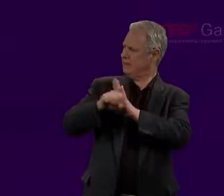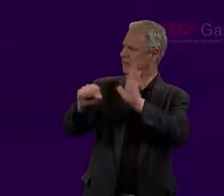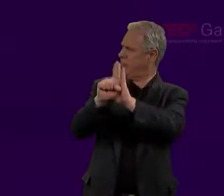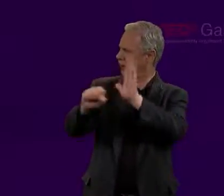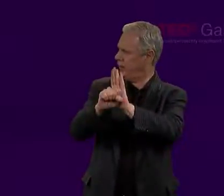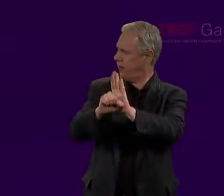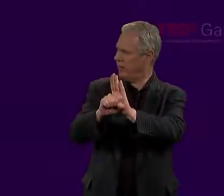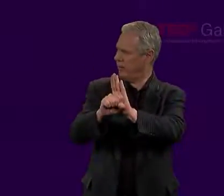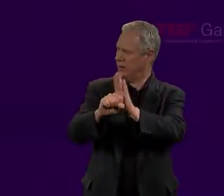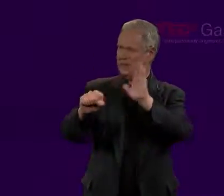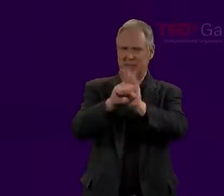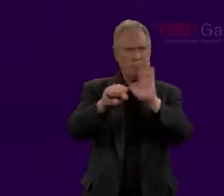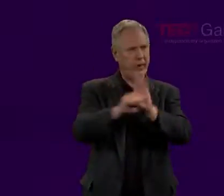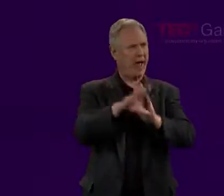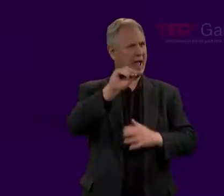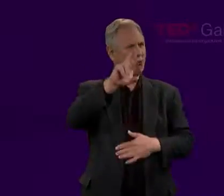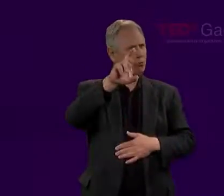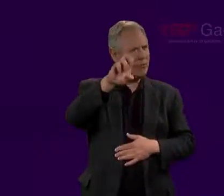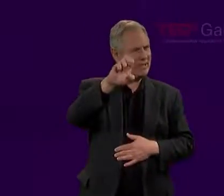Light makes